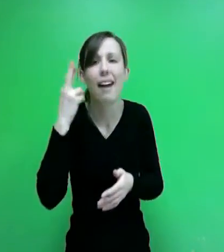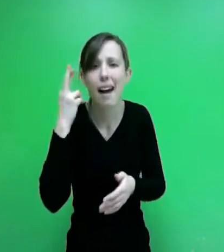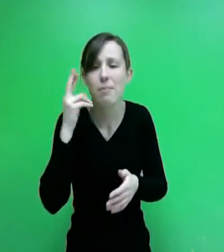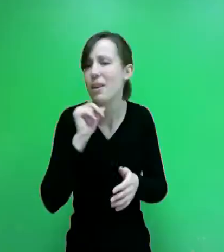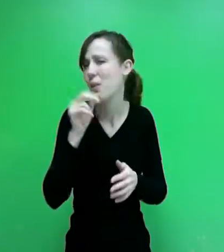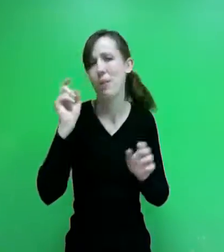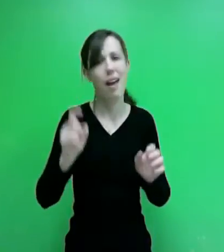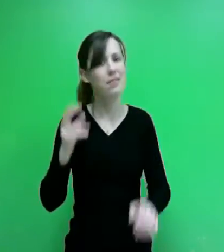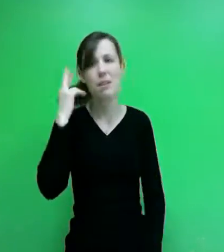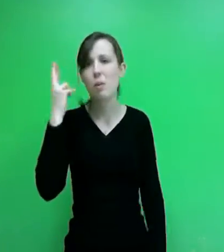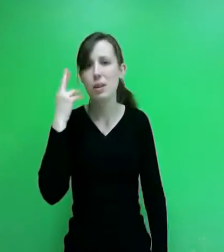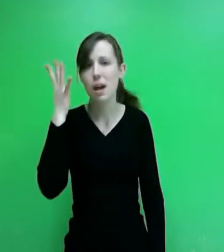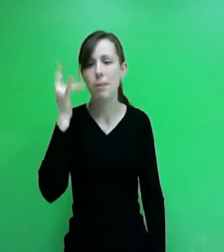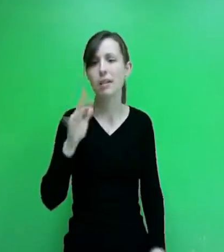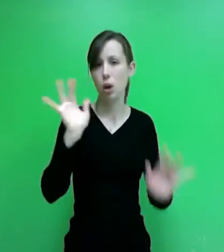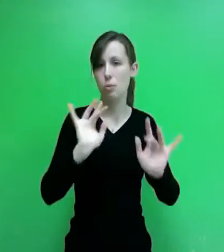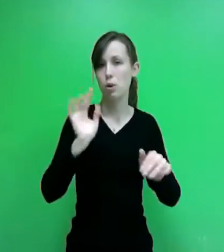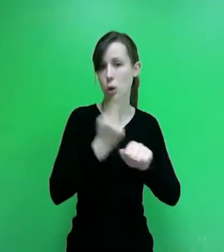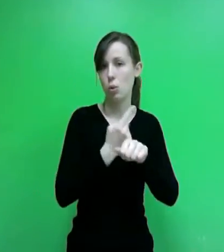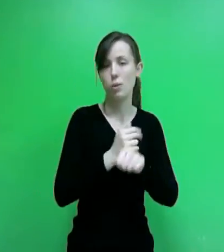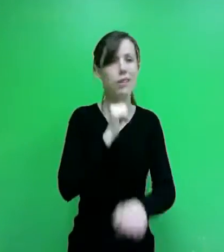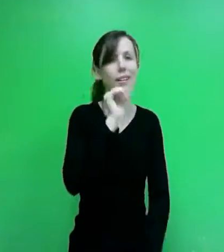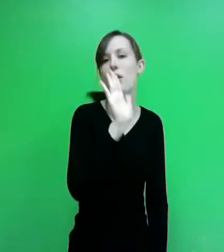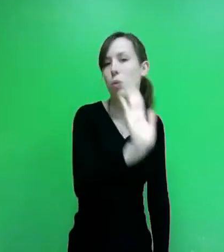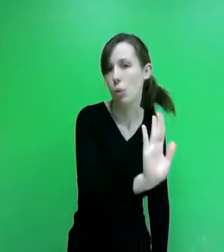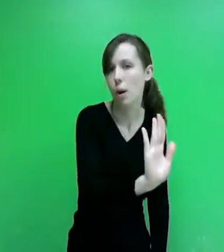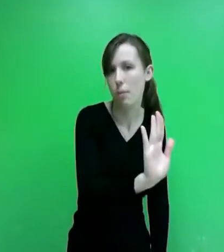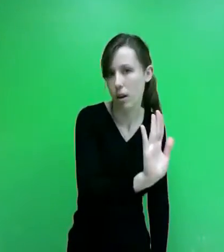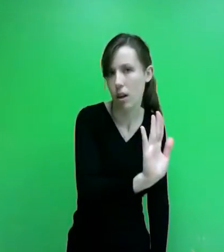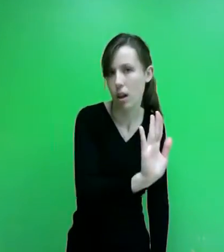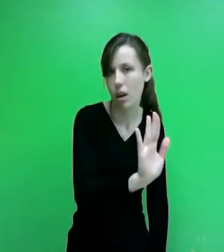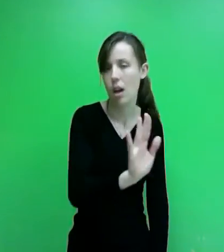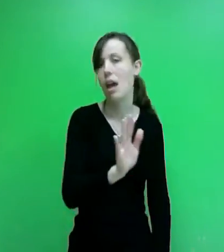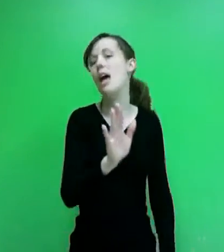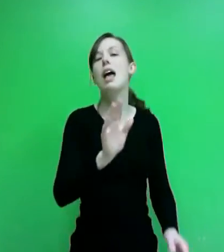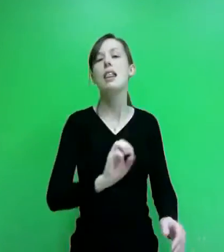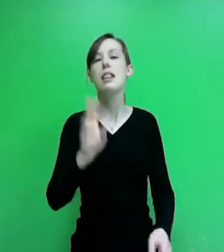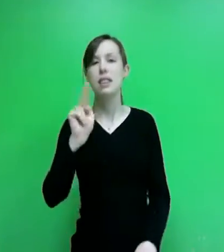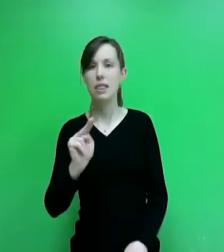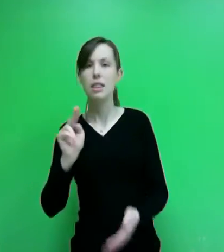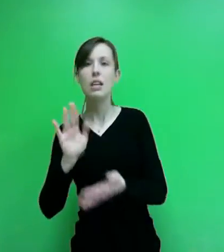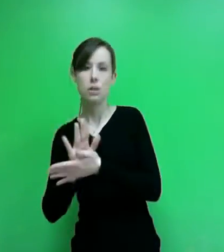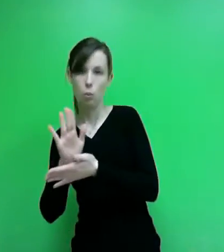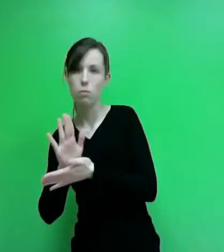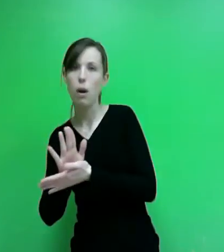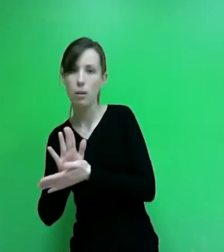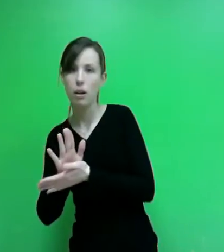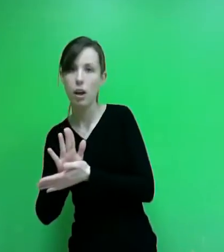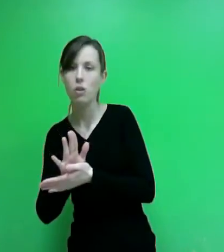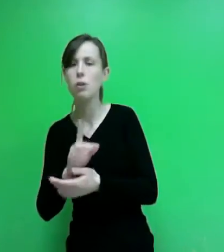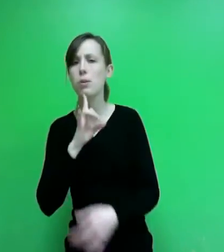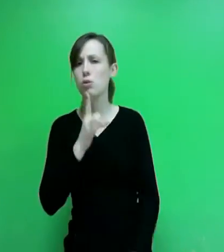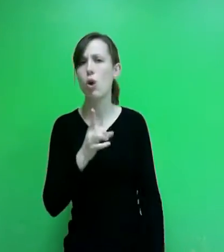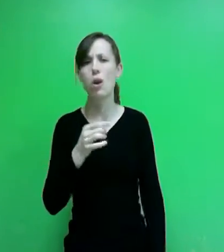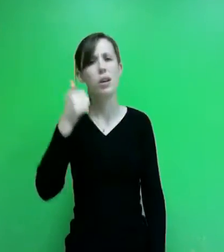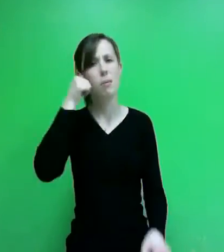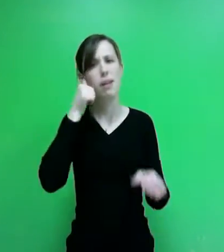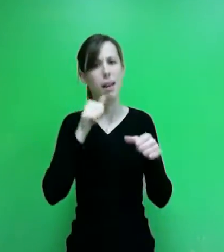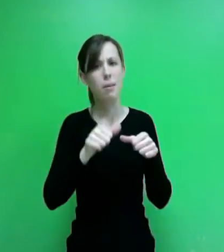because the computers that you're using are not your property. It is the school's property. So be sure you're keeping that in mind